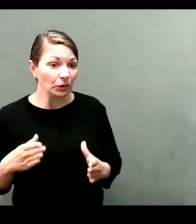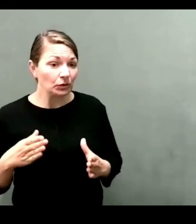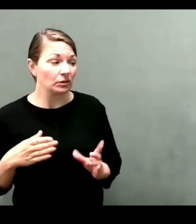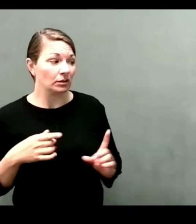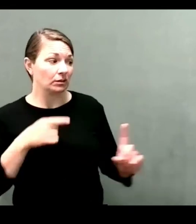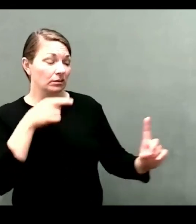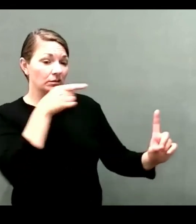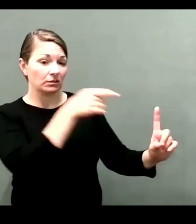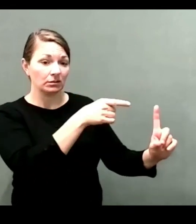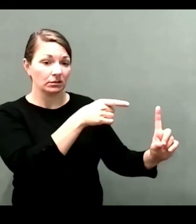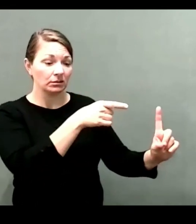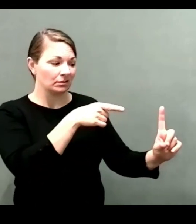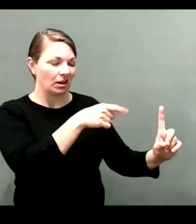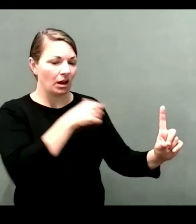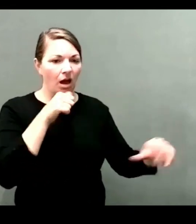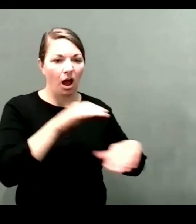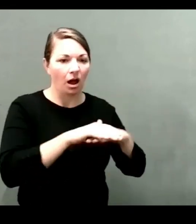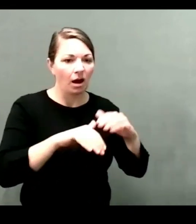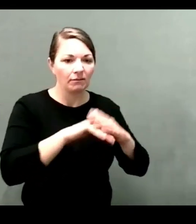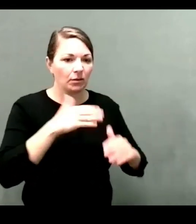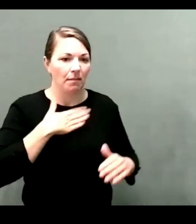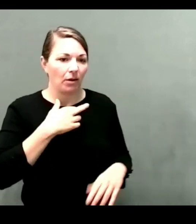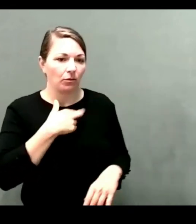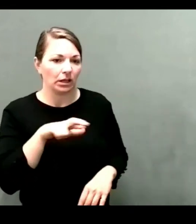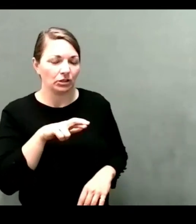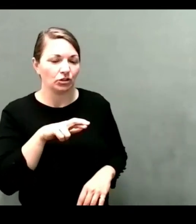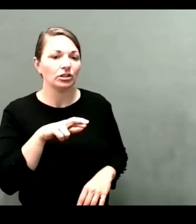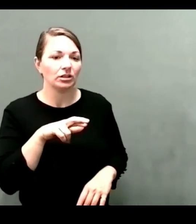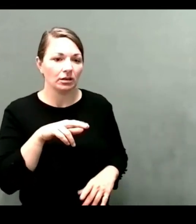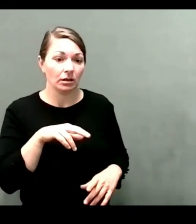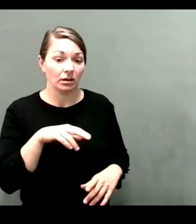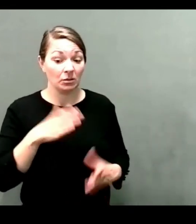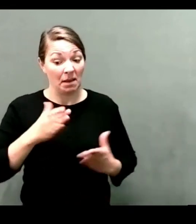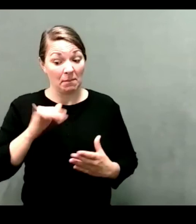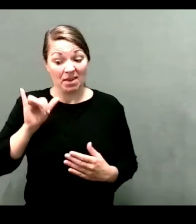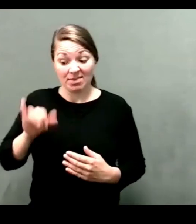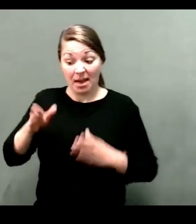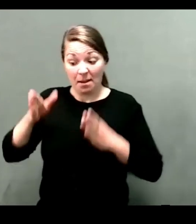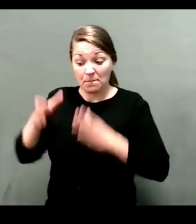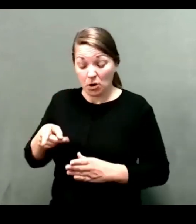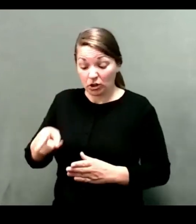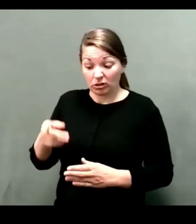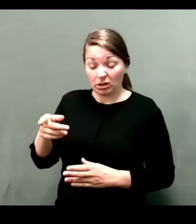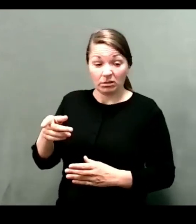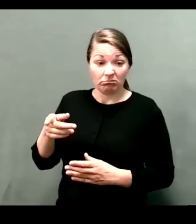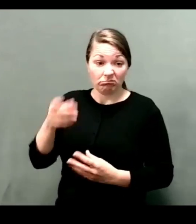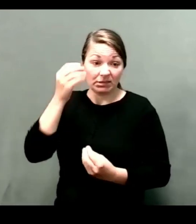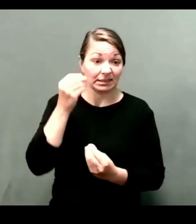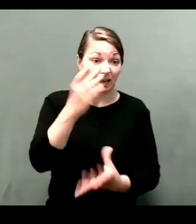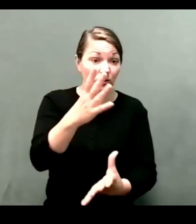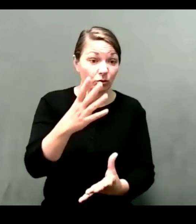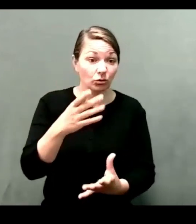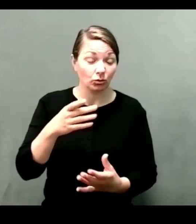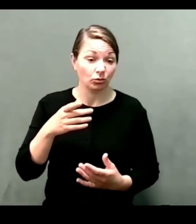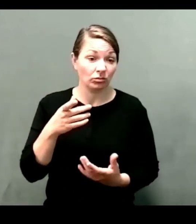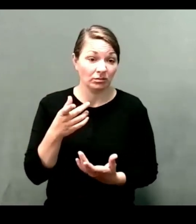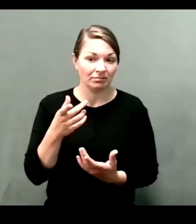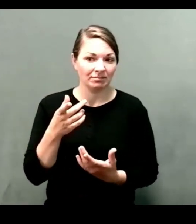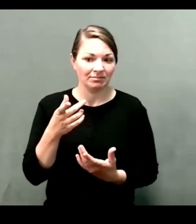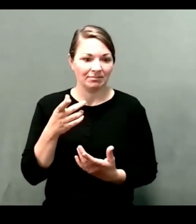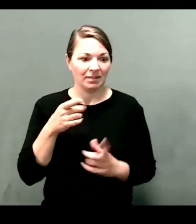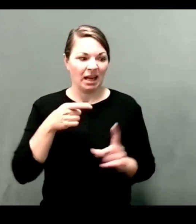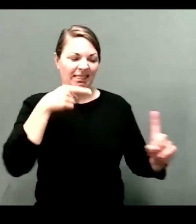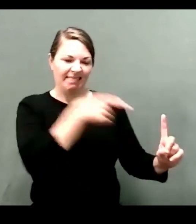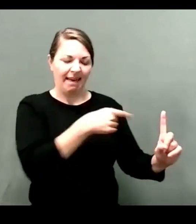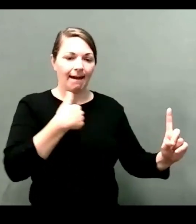harm is not comfortable with. And so, in that regard, they may tell you that there are oppressive ideas that that were